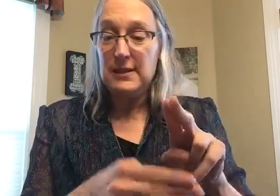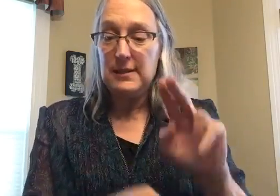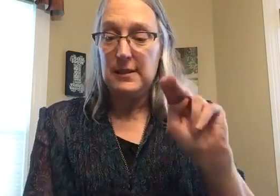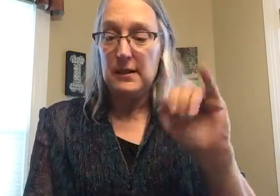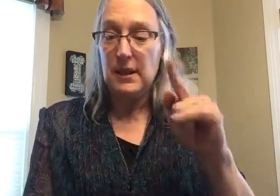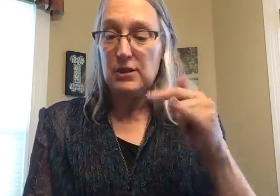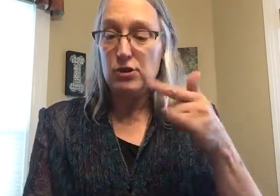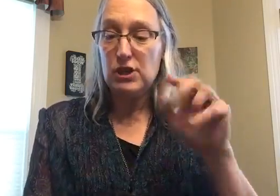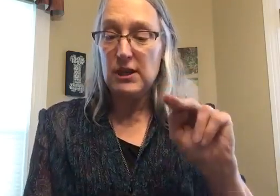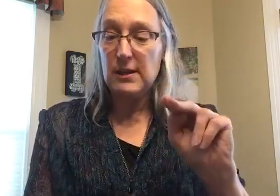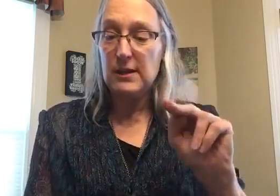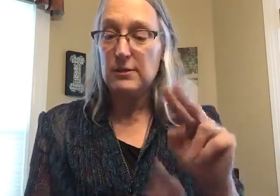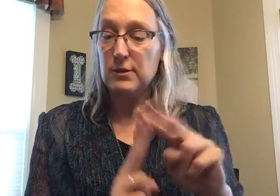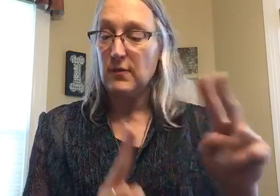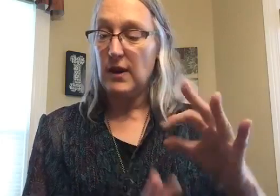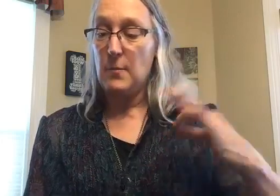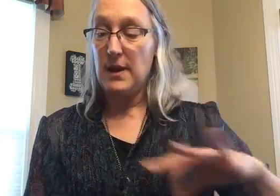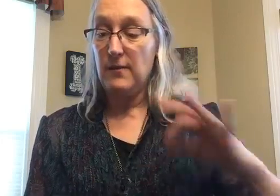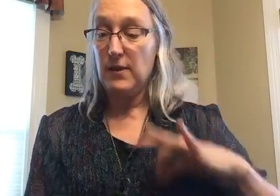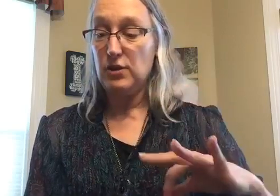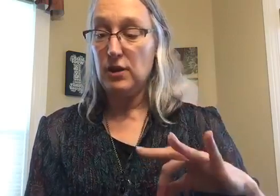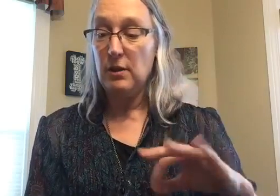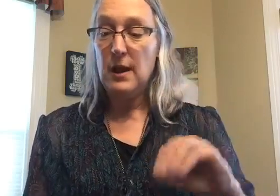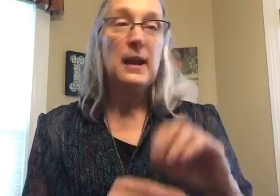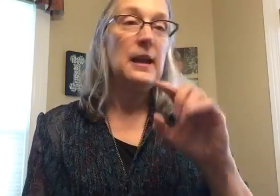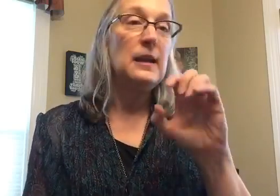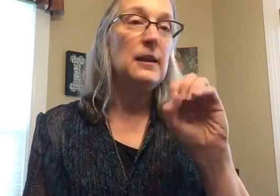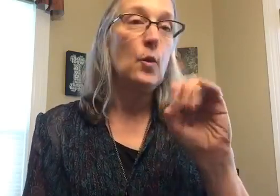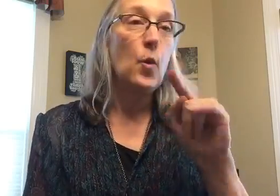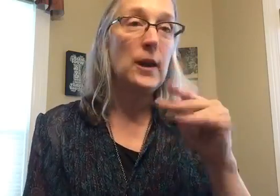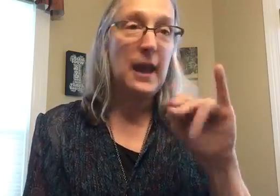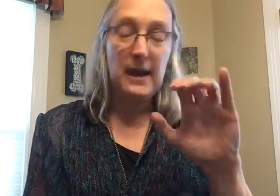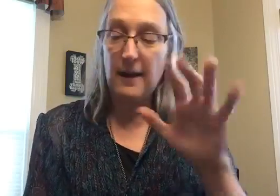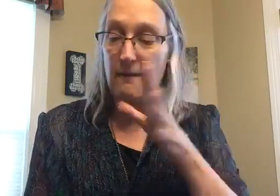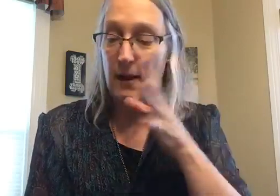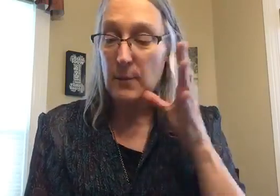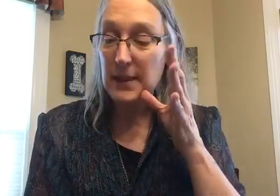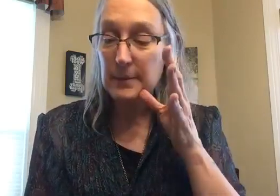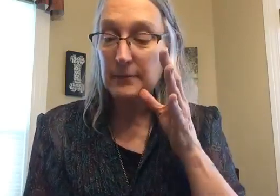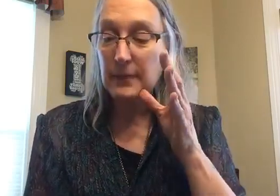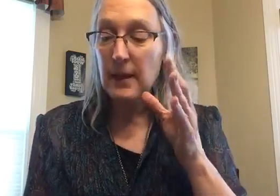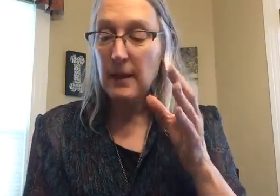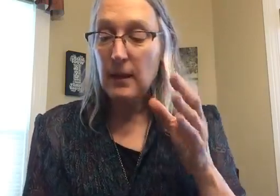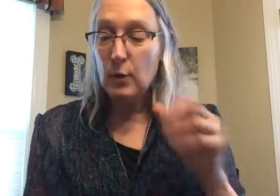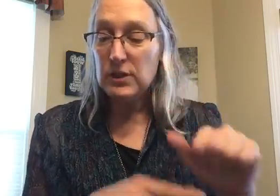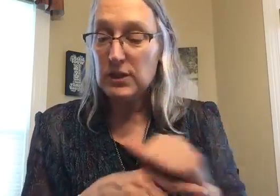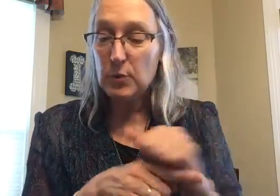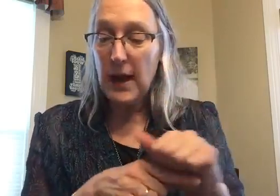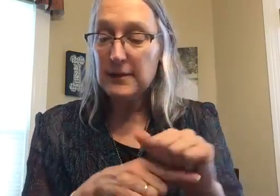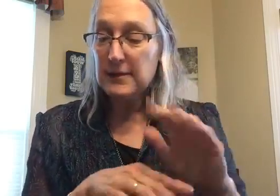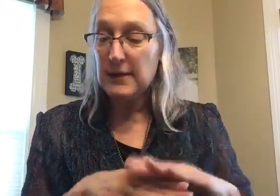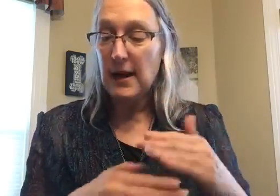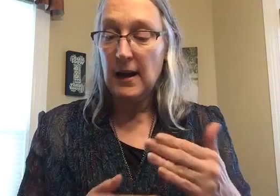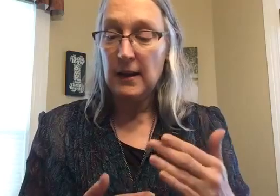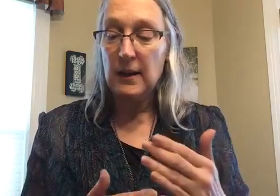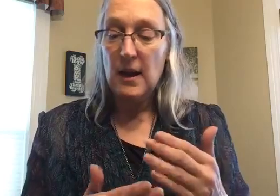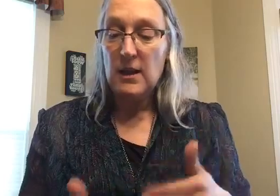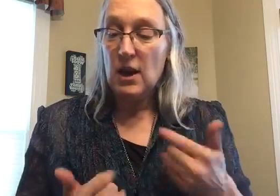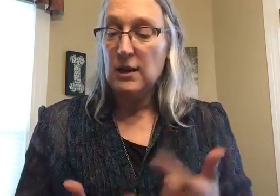the nitrogen, so it's very beneficial in organic farming, which is practiced on Young